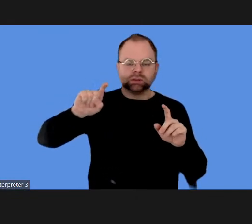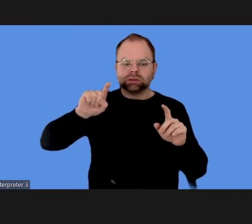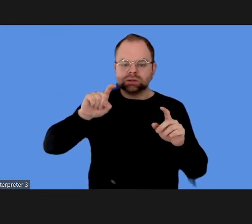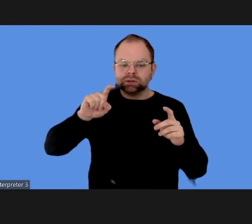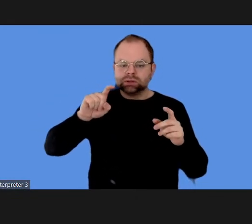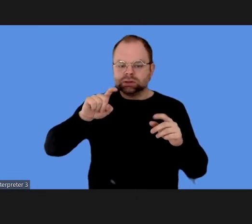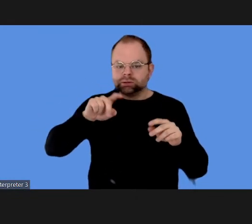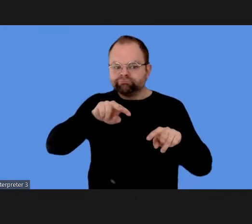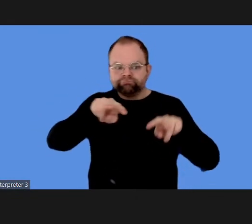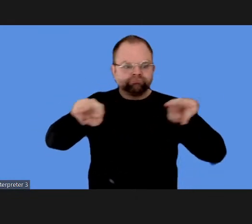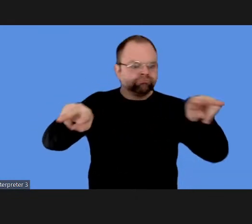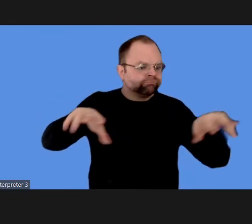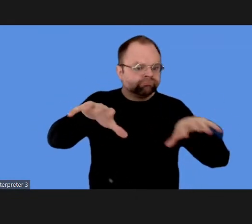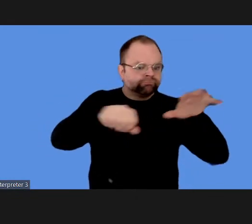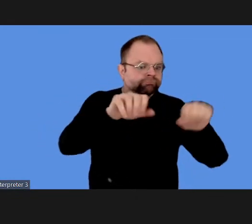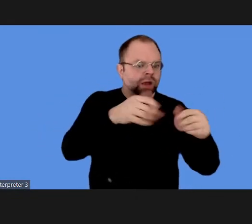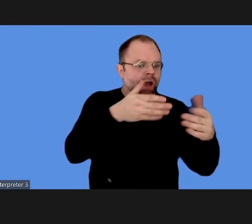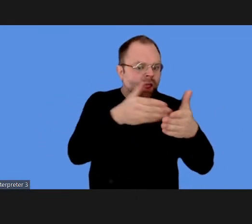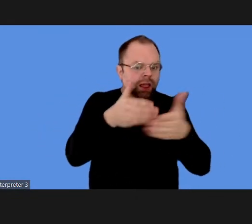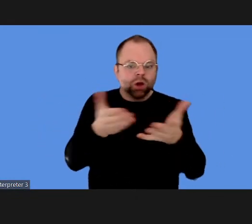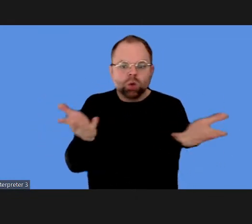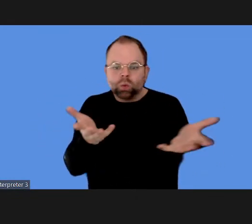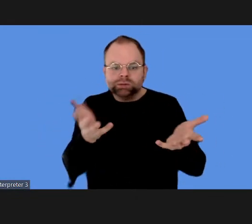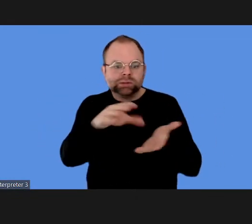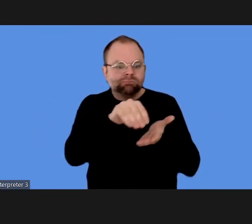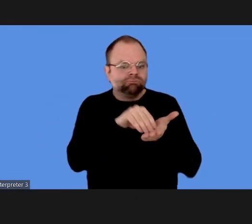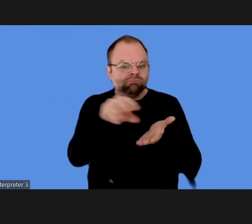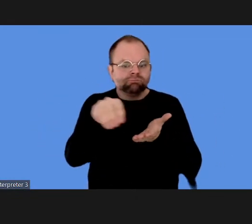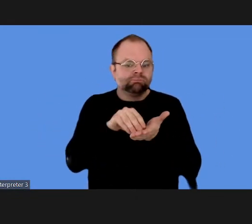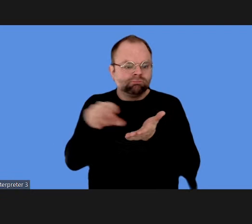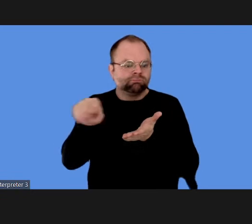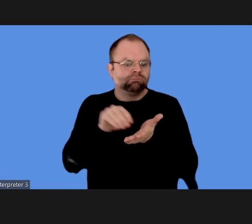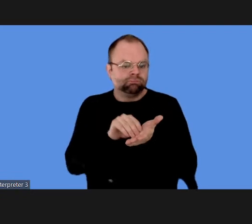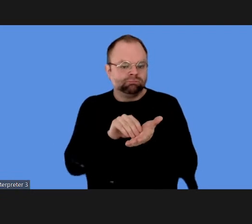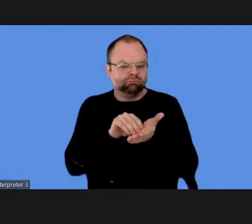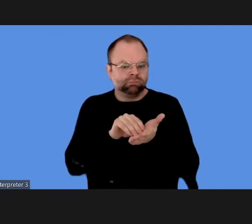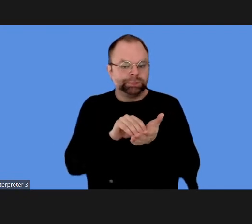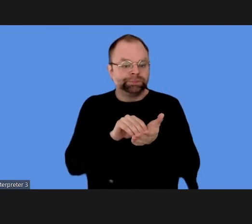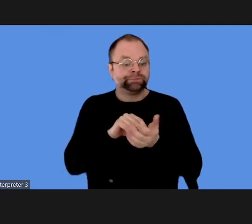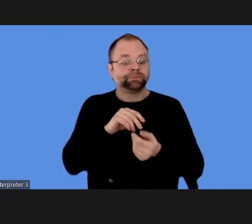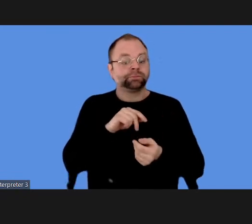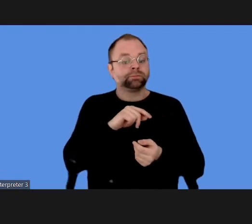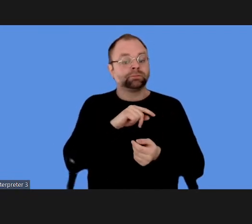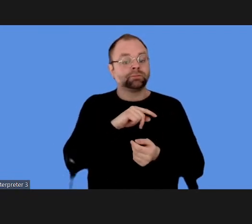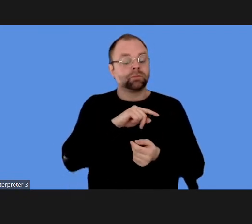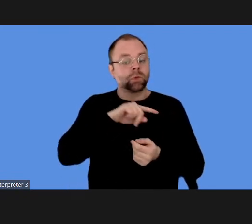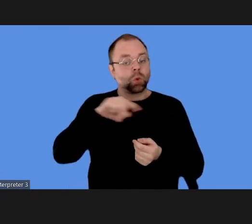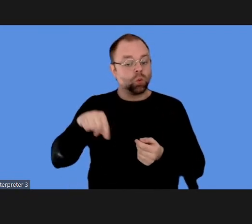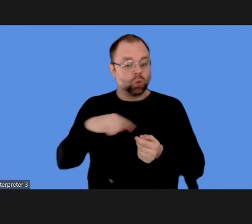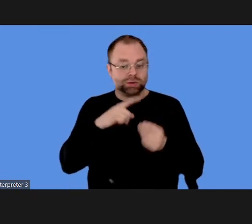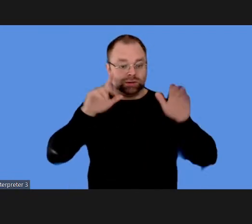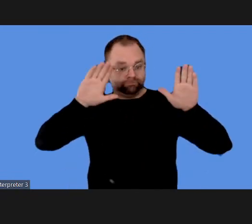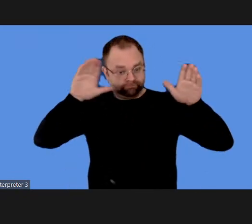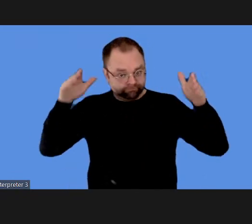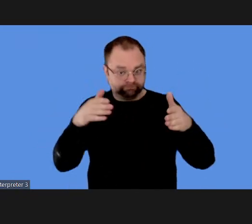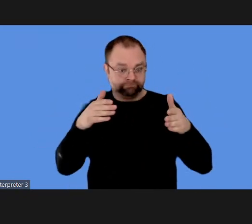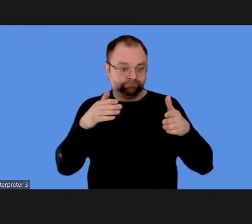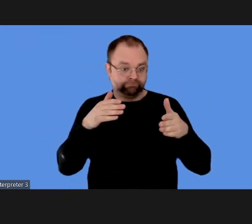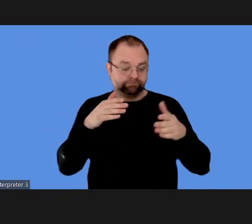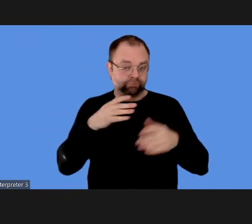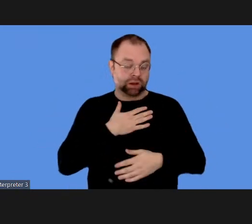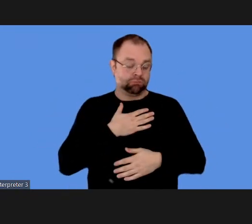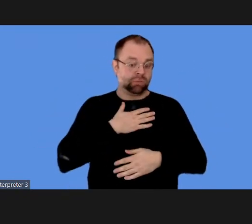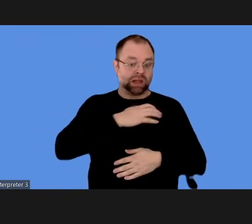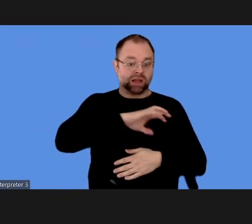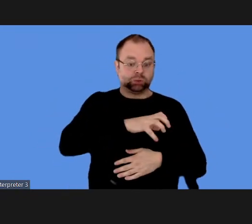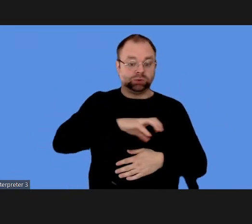community. Brilliantly analyzed the problems and set there the challenges that low-income countries such